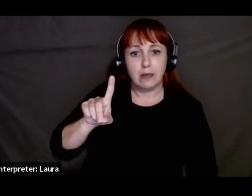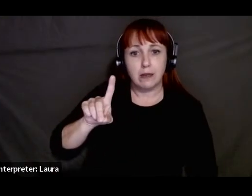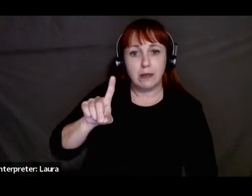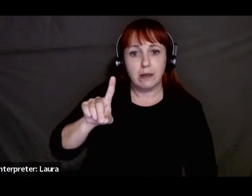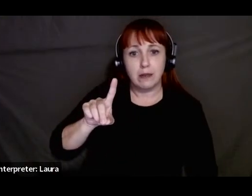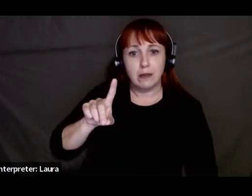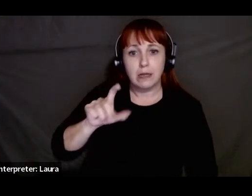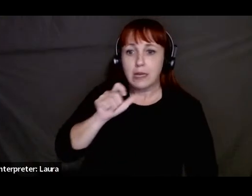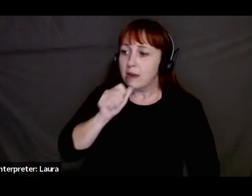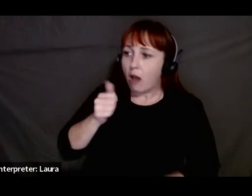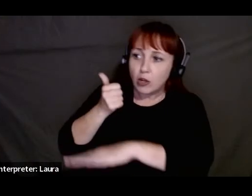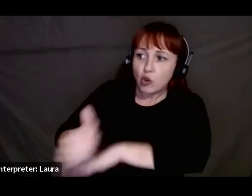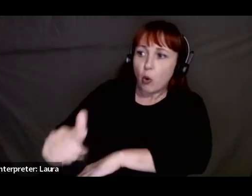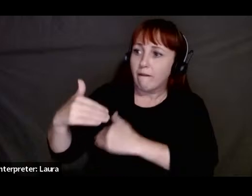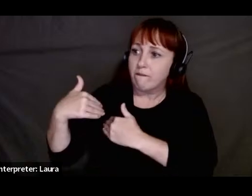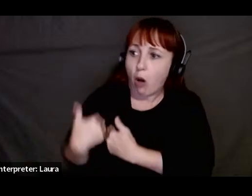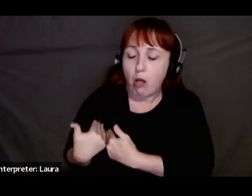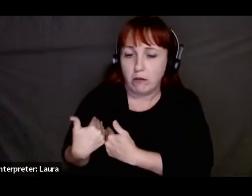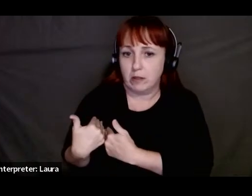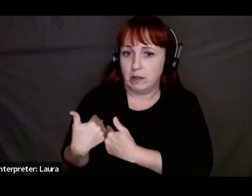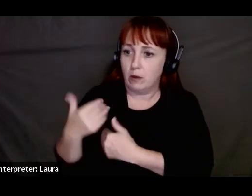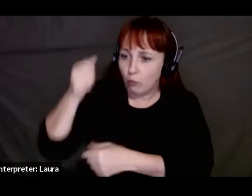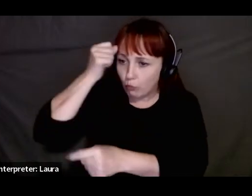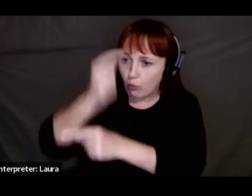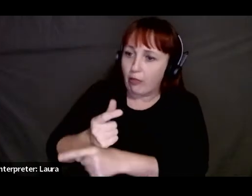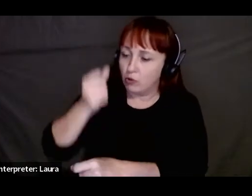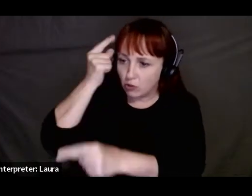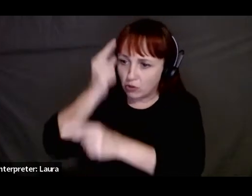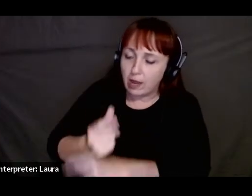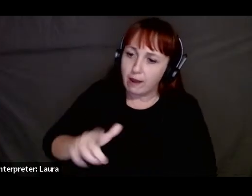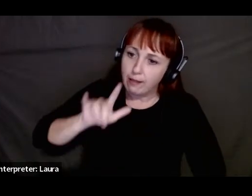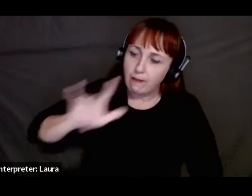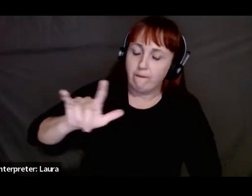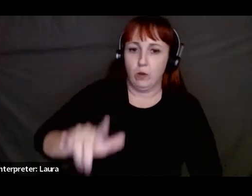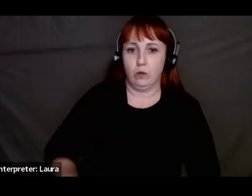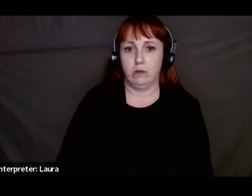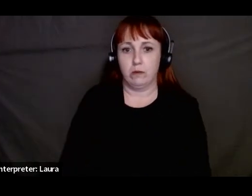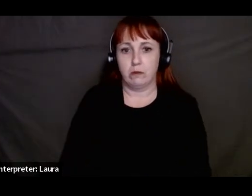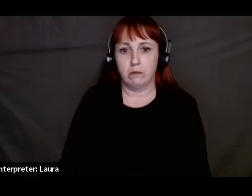It's not your fault, brothers. I love you guys.